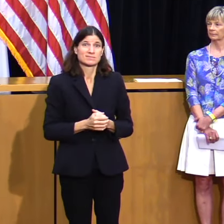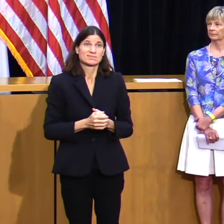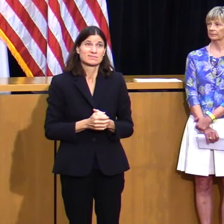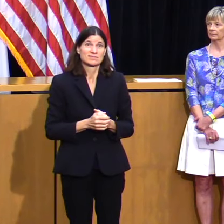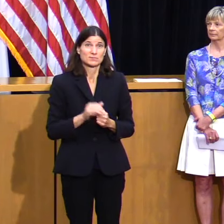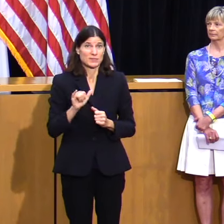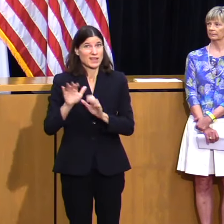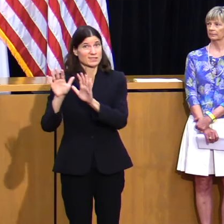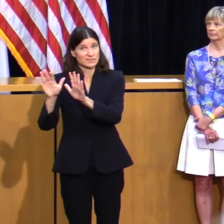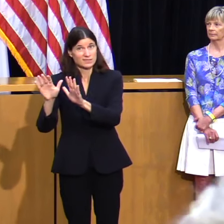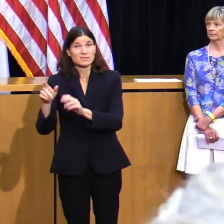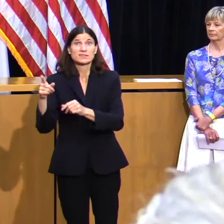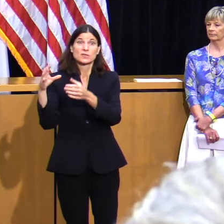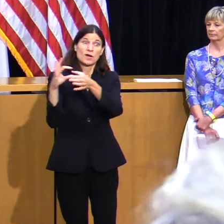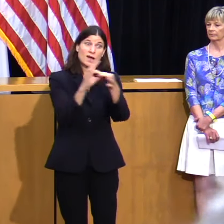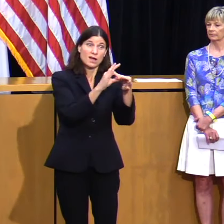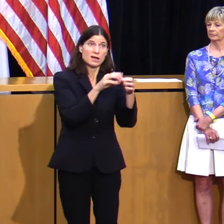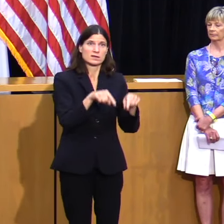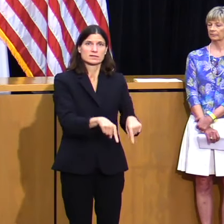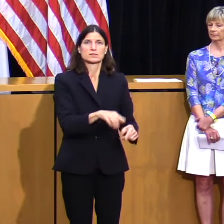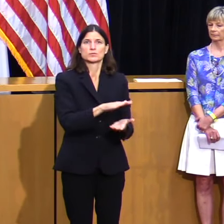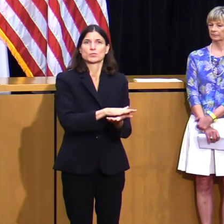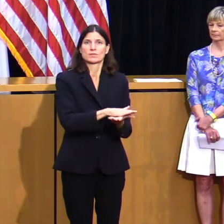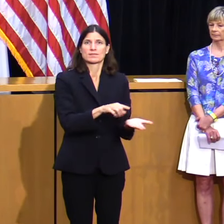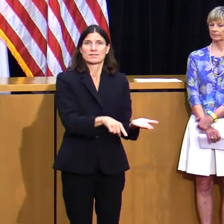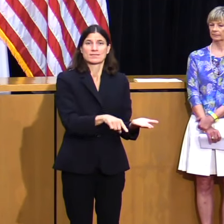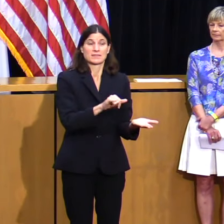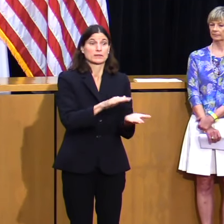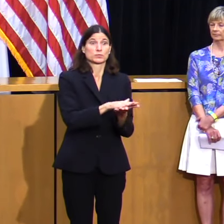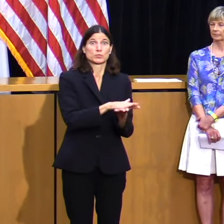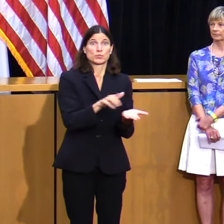must use every tool that's available to continue to contain the